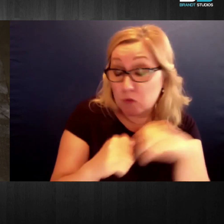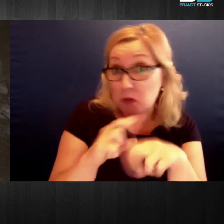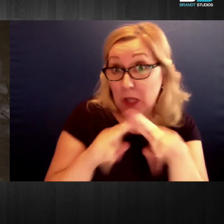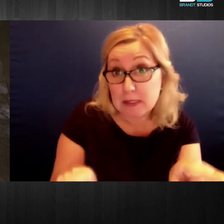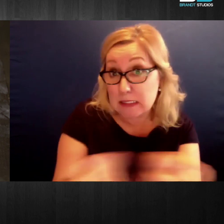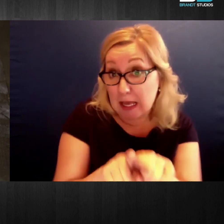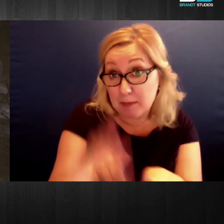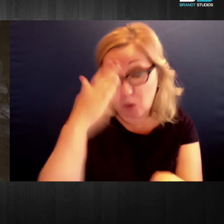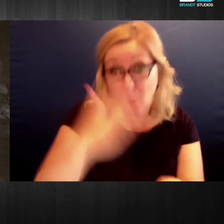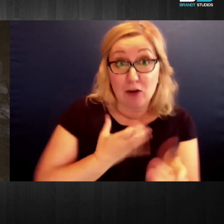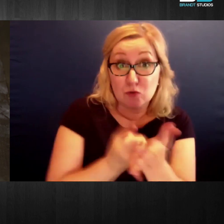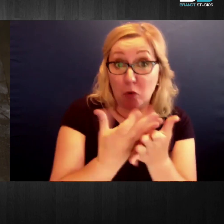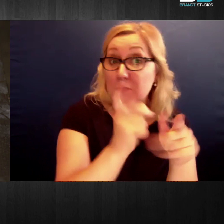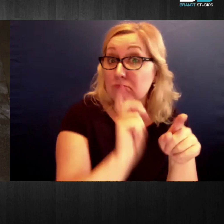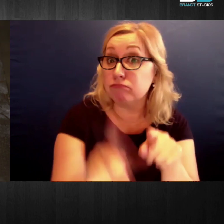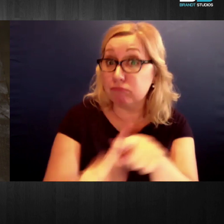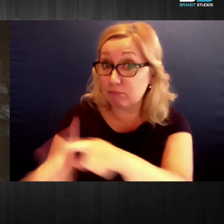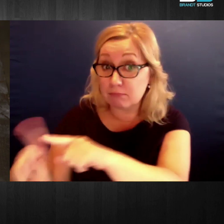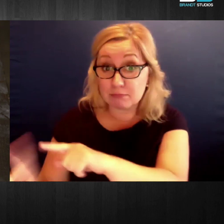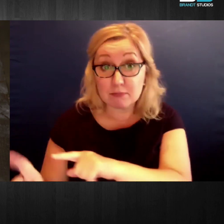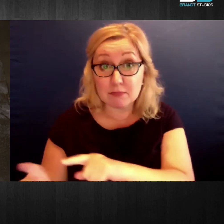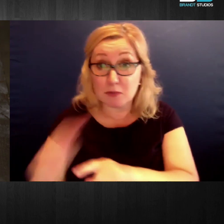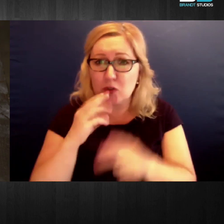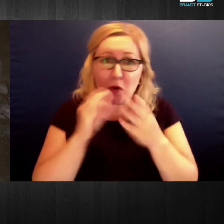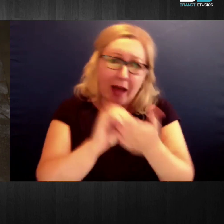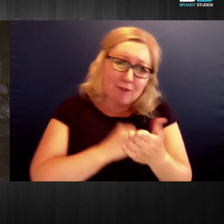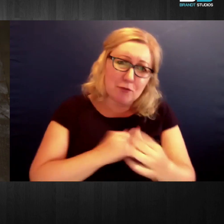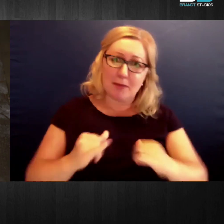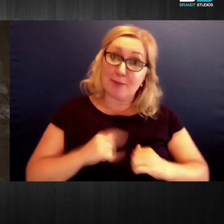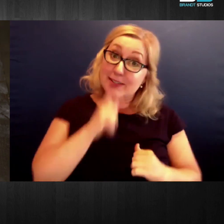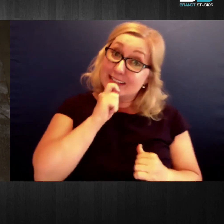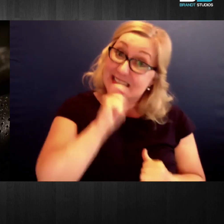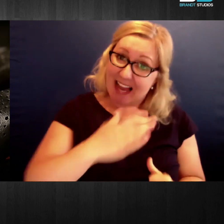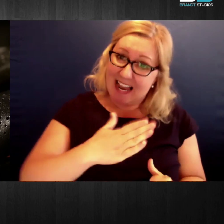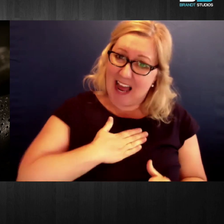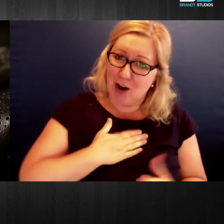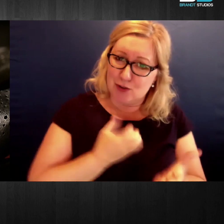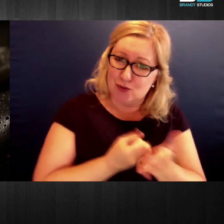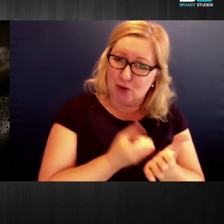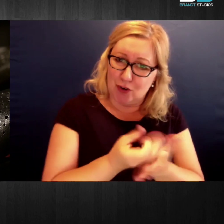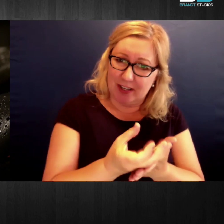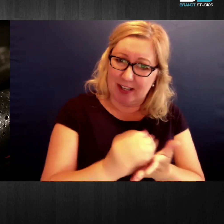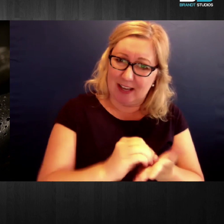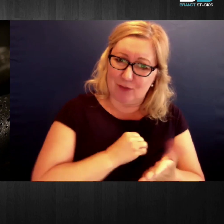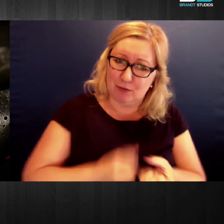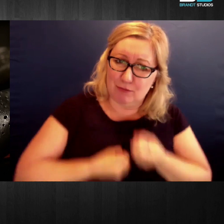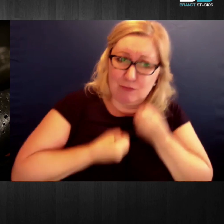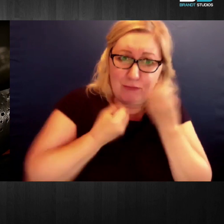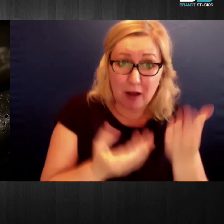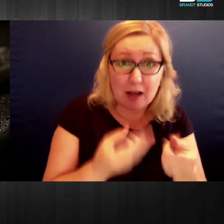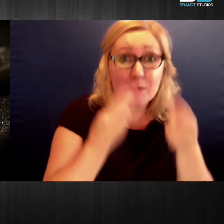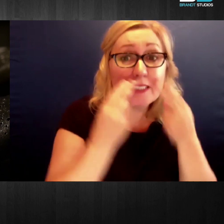to, someone to listen, and most importantly, someone to understand. I suppose empathy